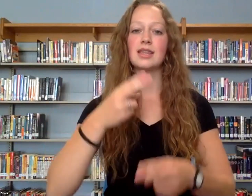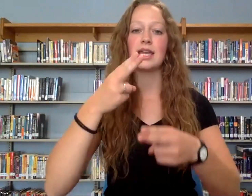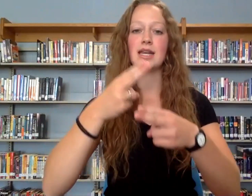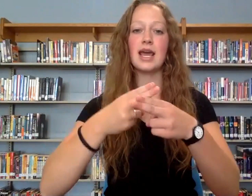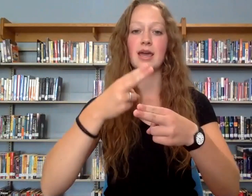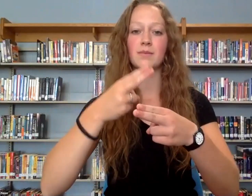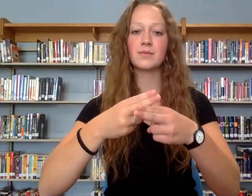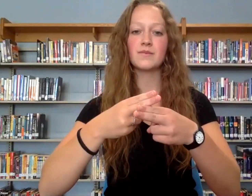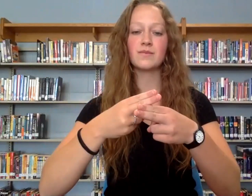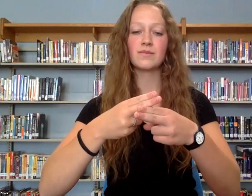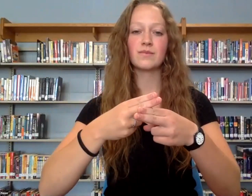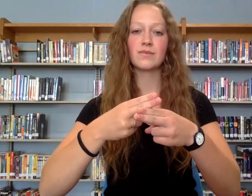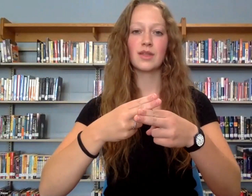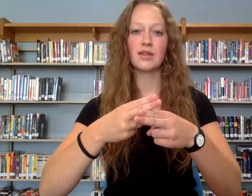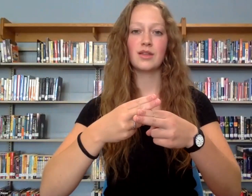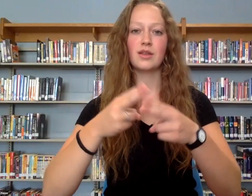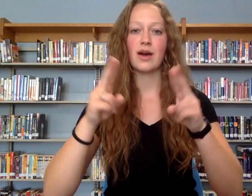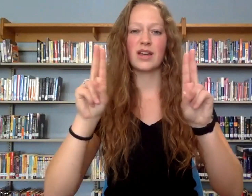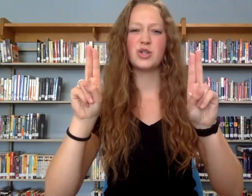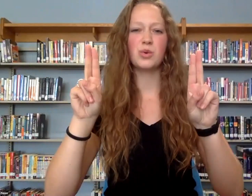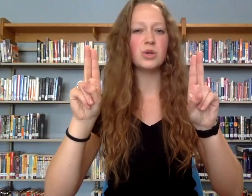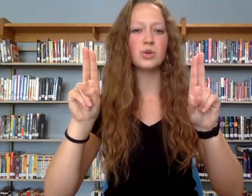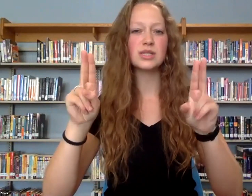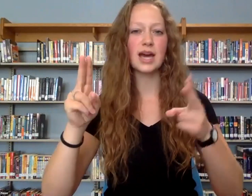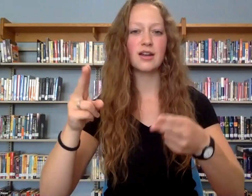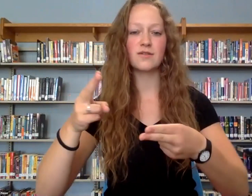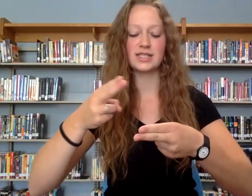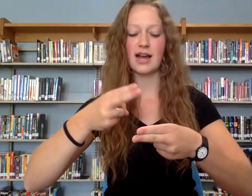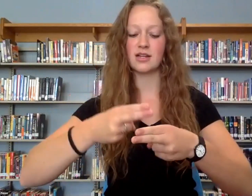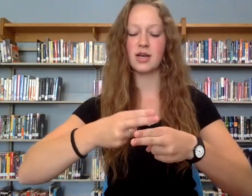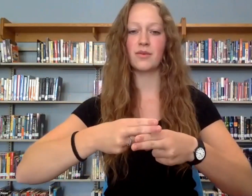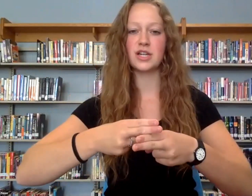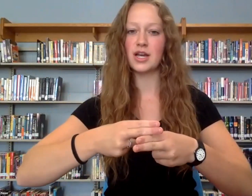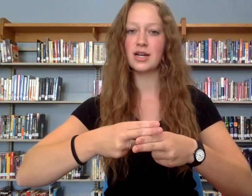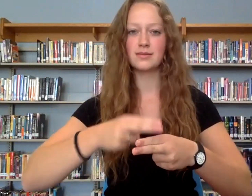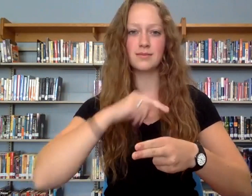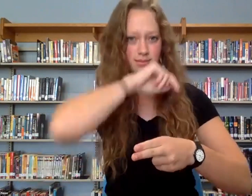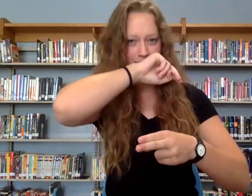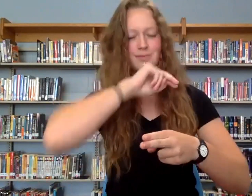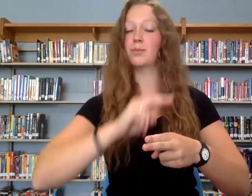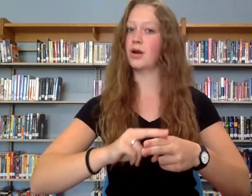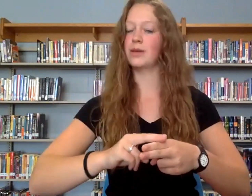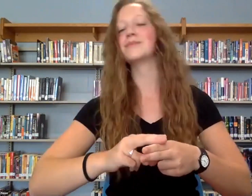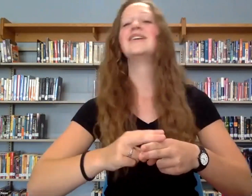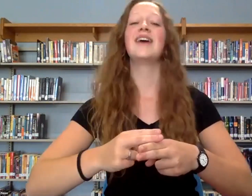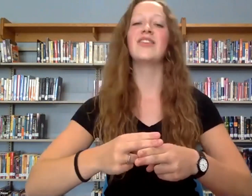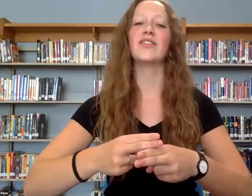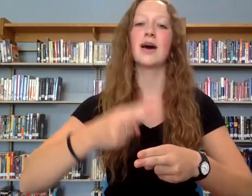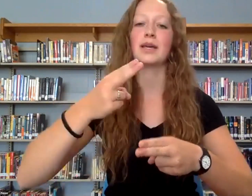then name. You have like 2 U's kind of stacked on top of each other. Pardon pardon me. And then the dominant